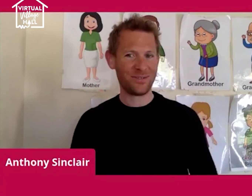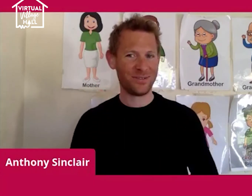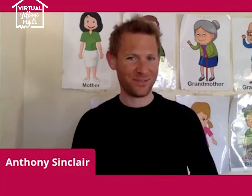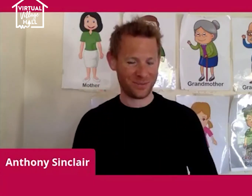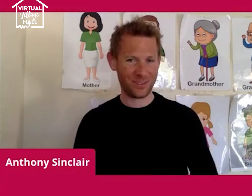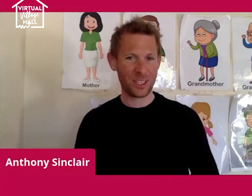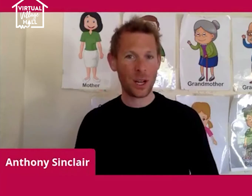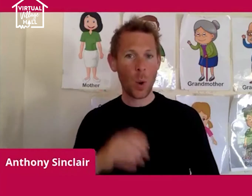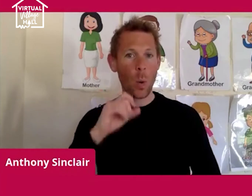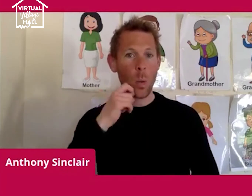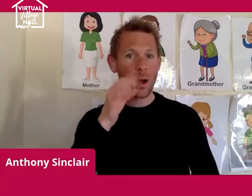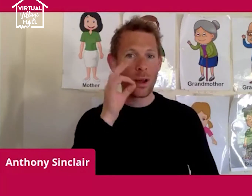conversation.